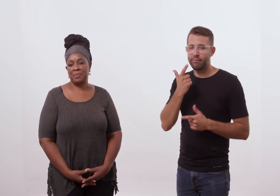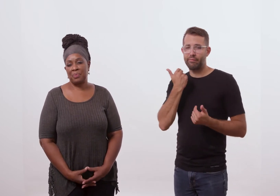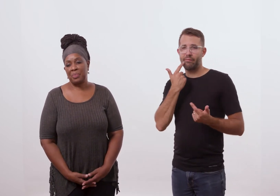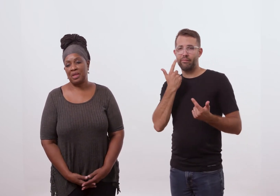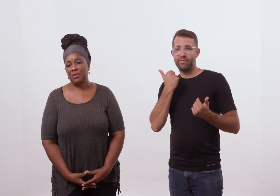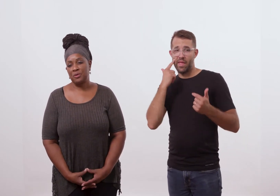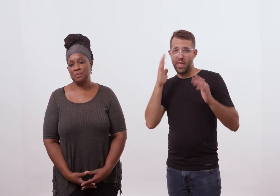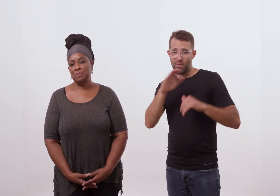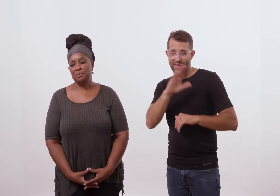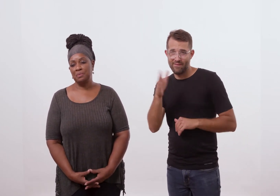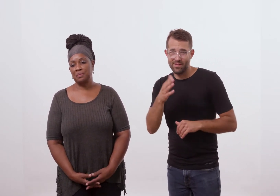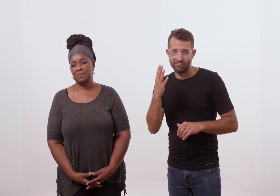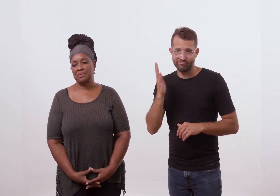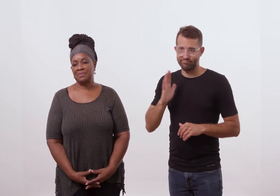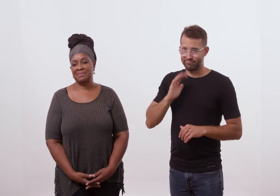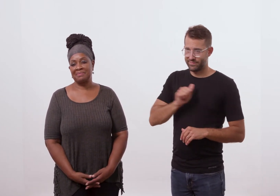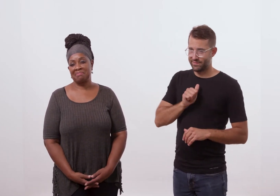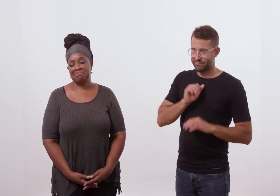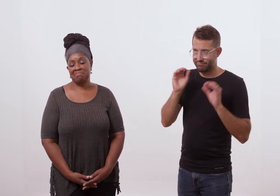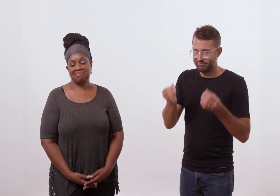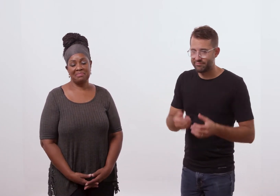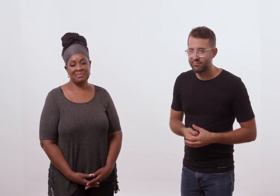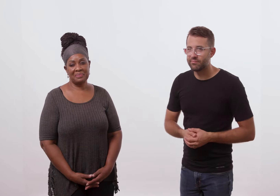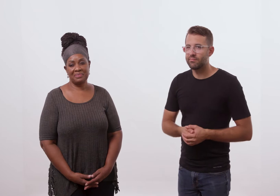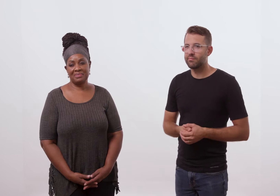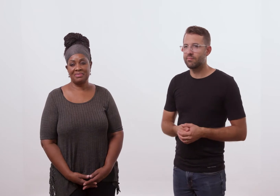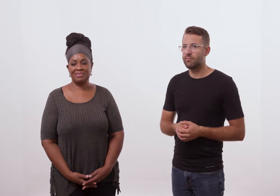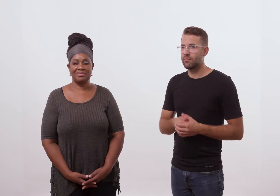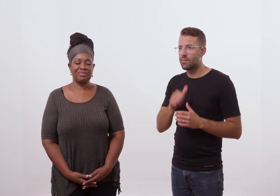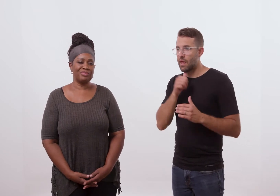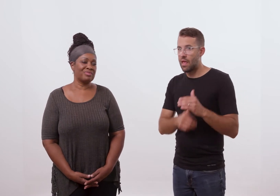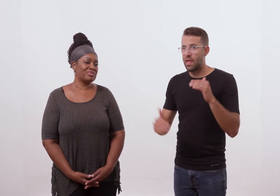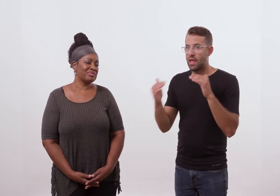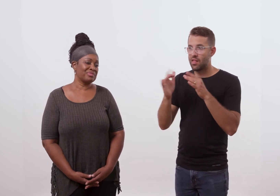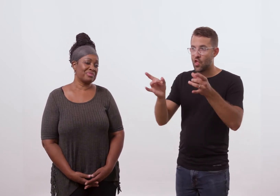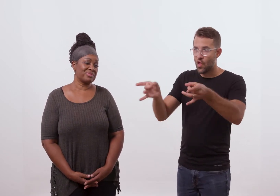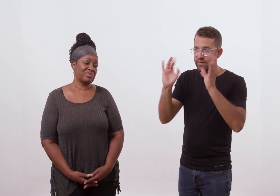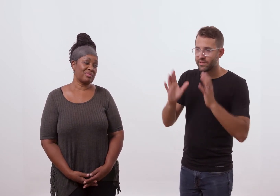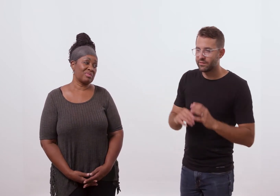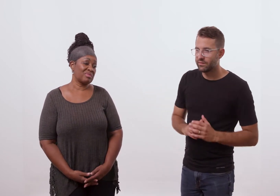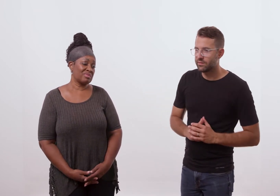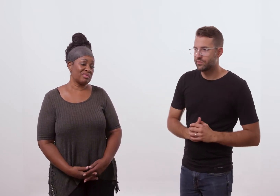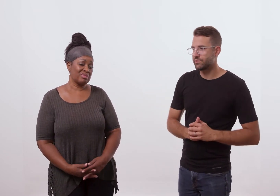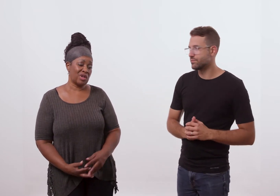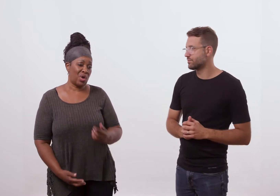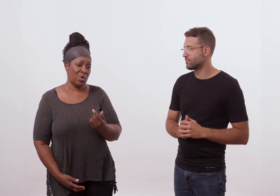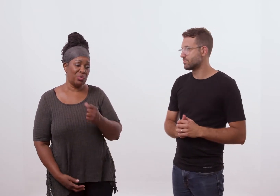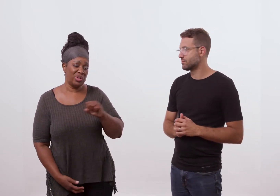it. It's not so bad as all that. Oh, only resisting makes you